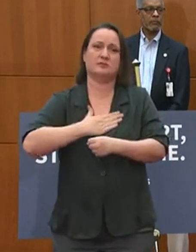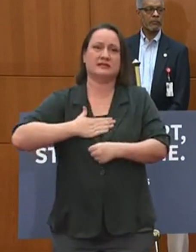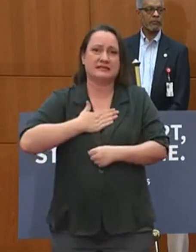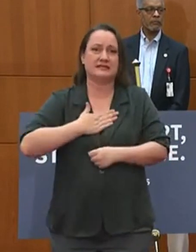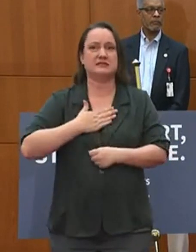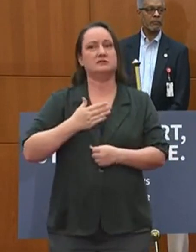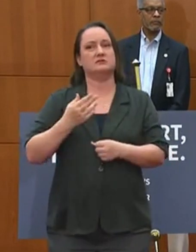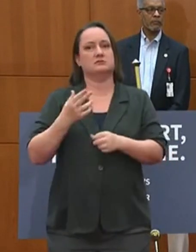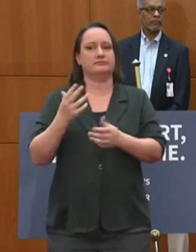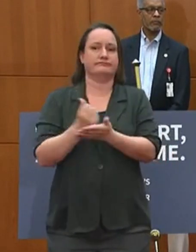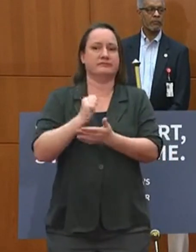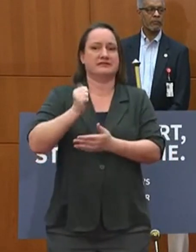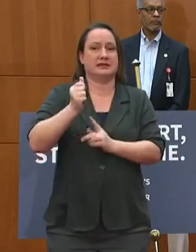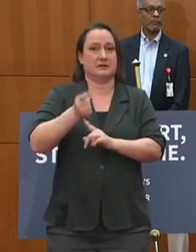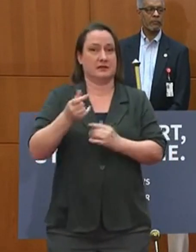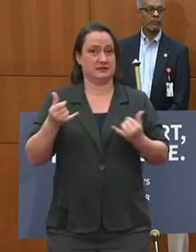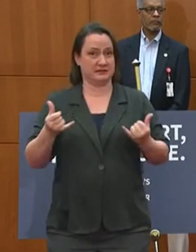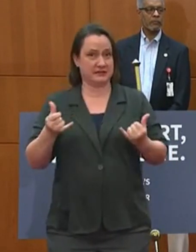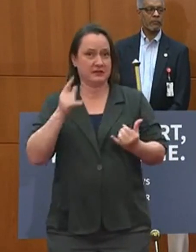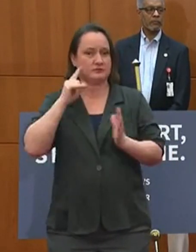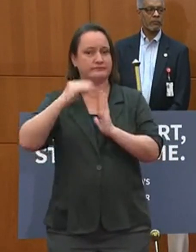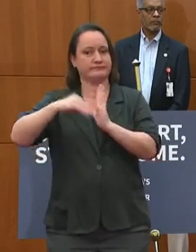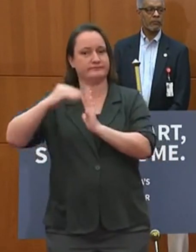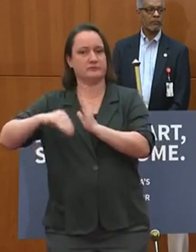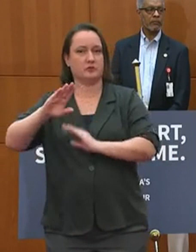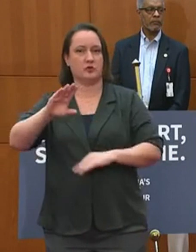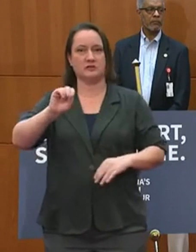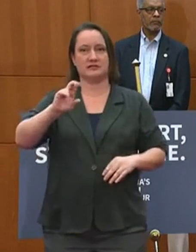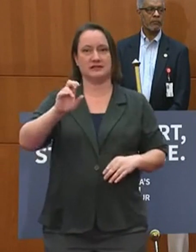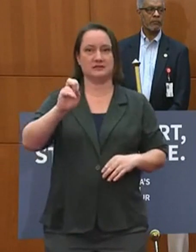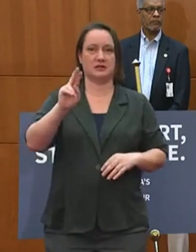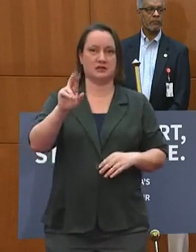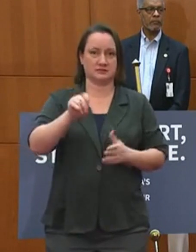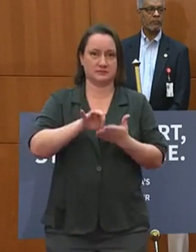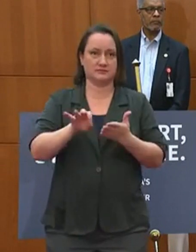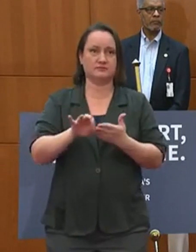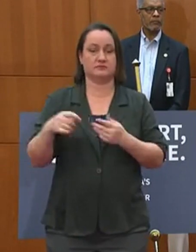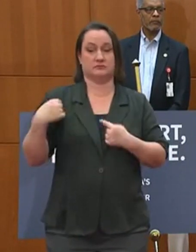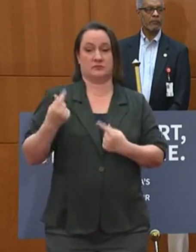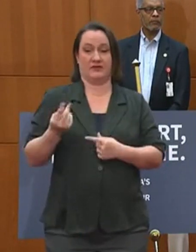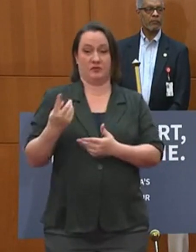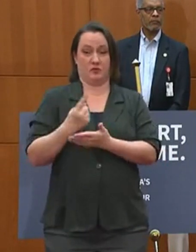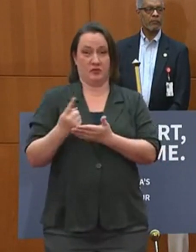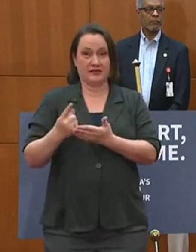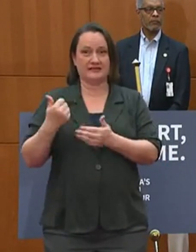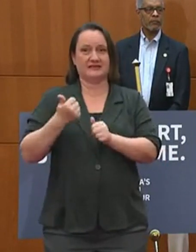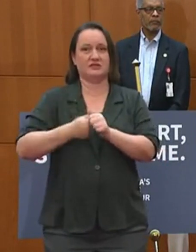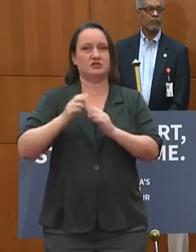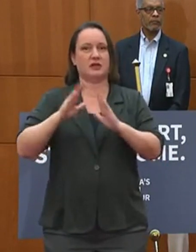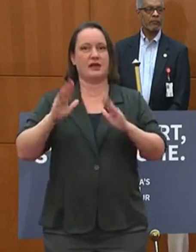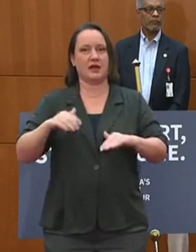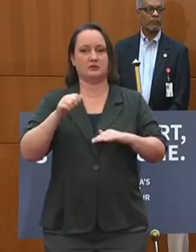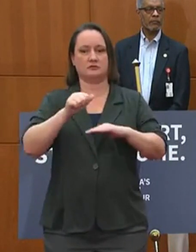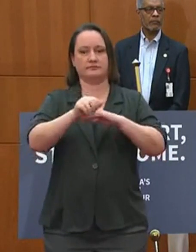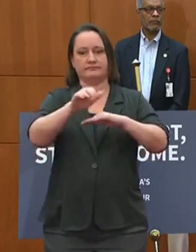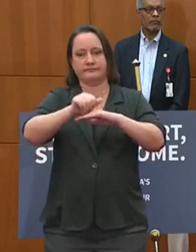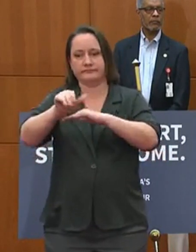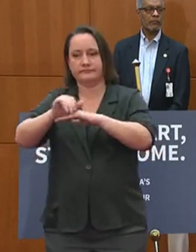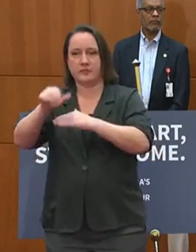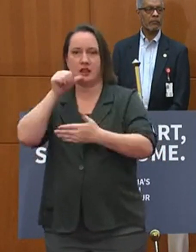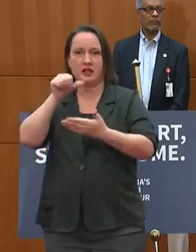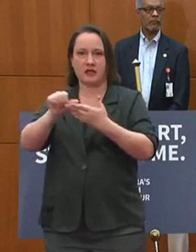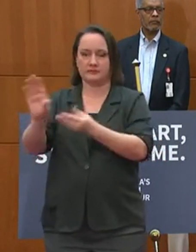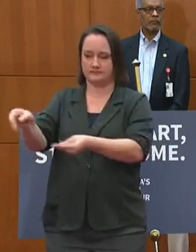your census. Over the next few weeks, each household across Virginia received a letter with instructions to fill out the